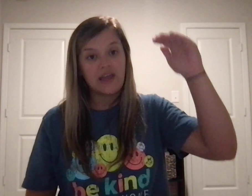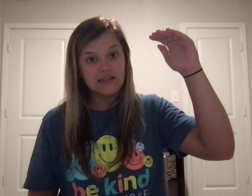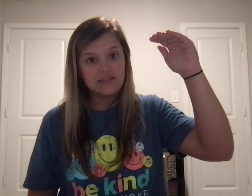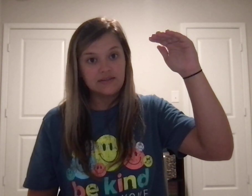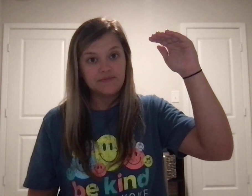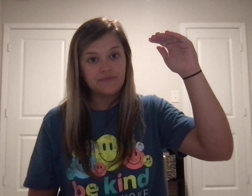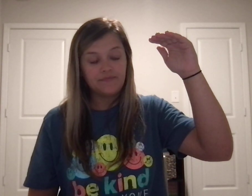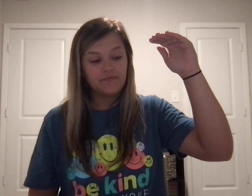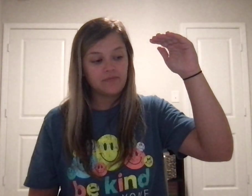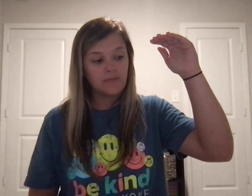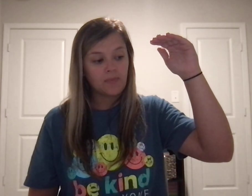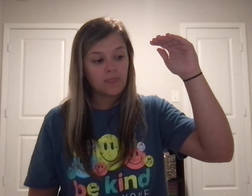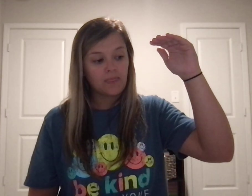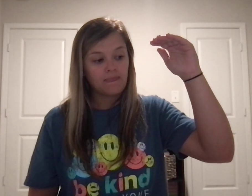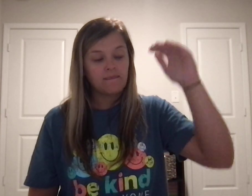Raised.